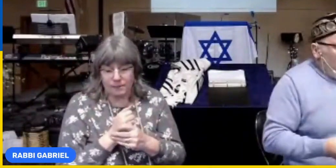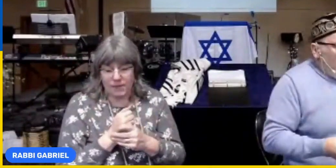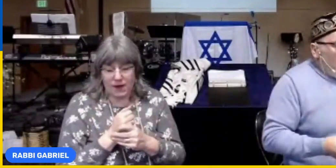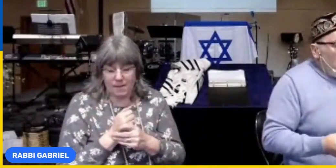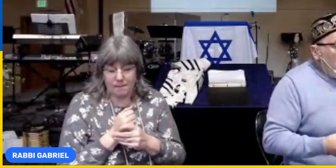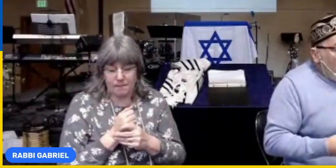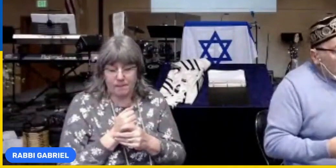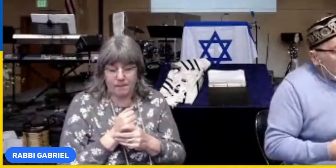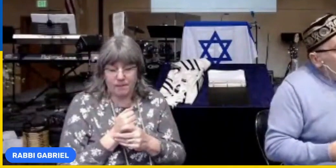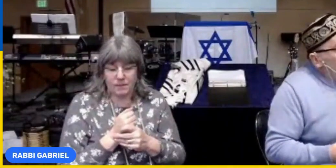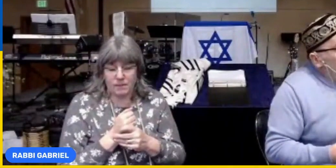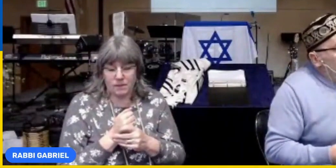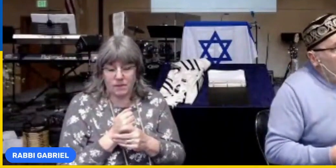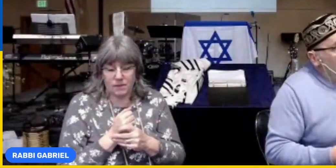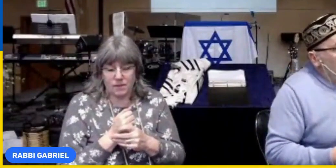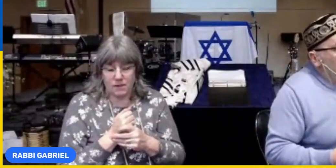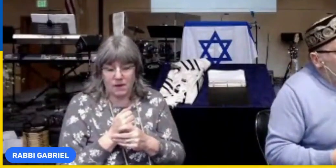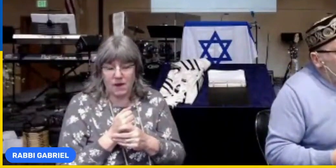Pharaoh.